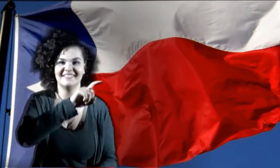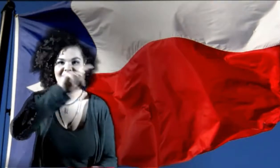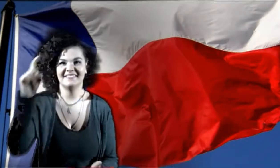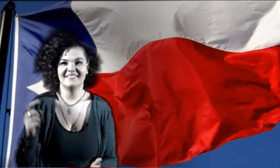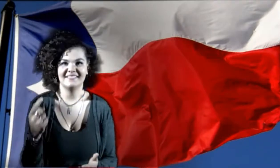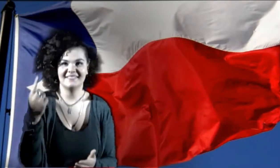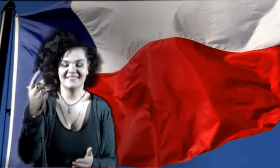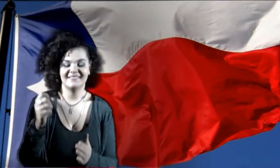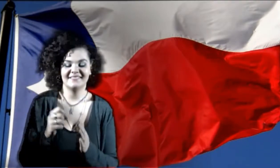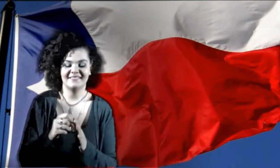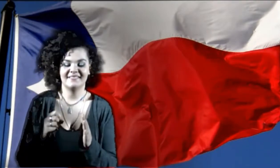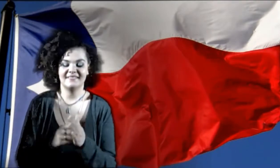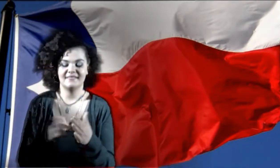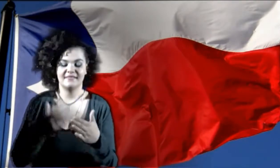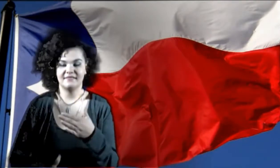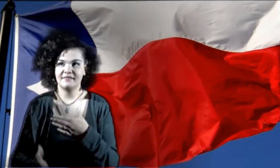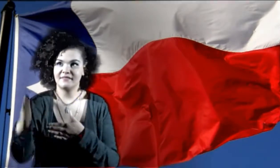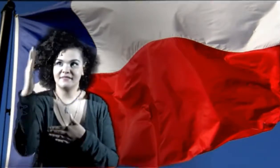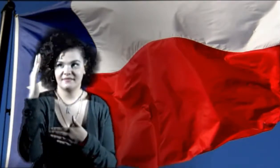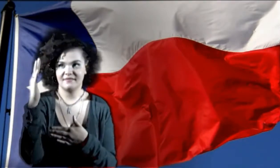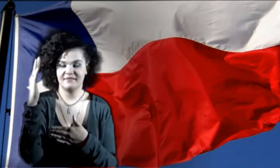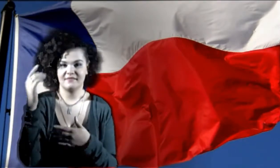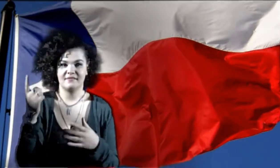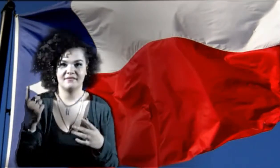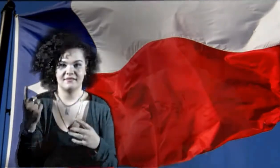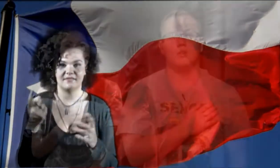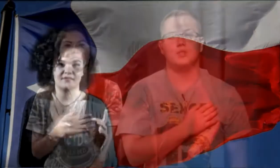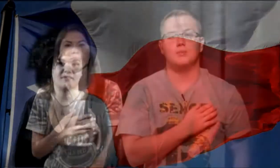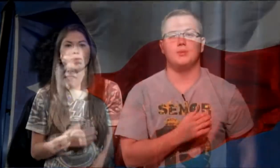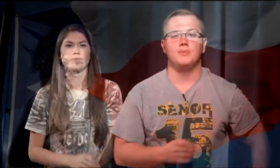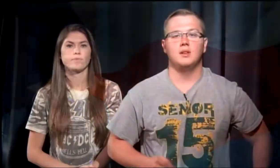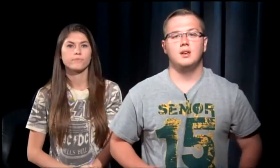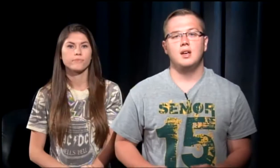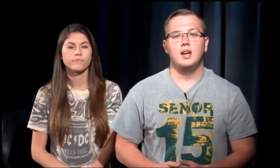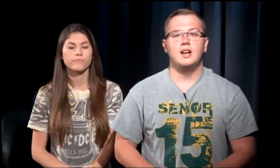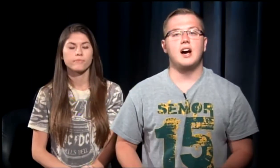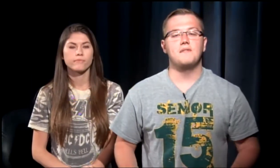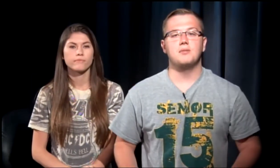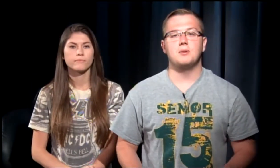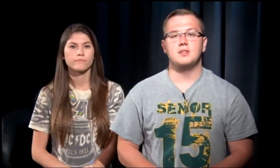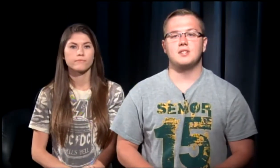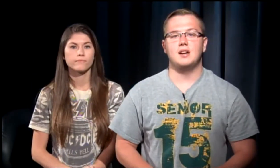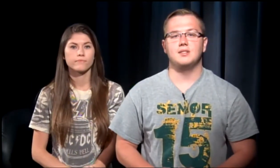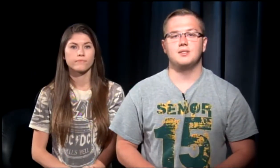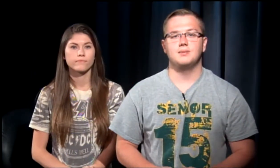thee, Texas, one state, under God, one and indivisible. And now for a moment of silence.